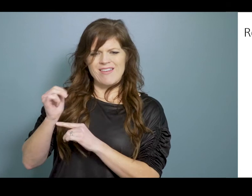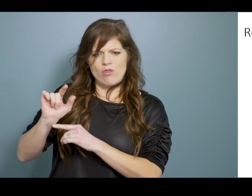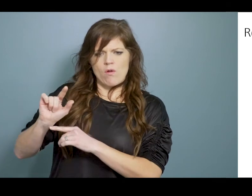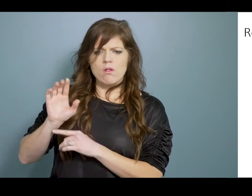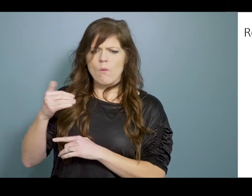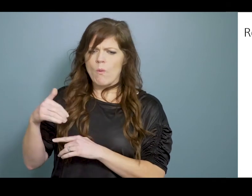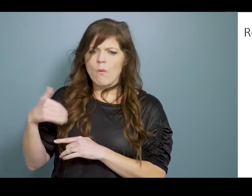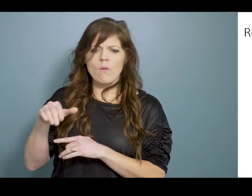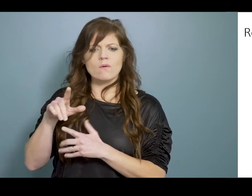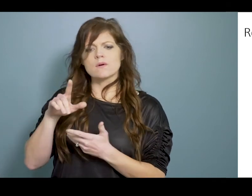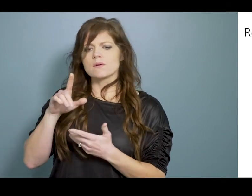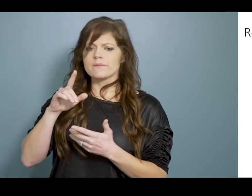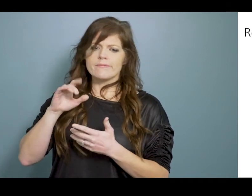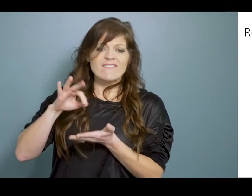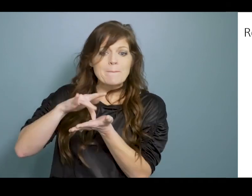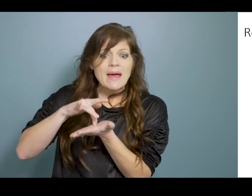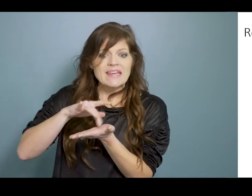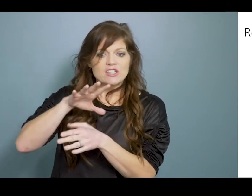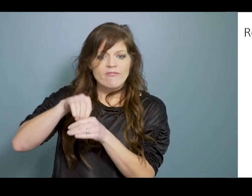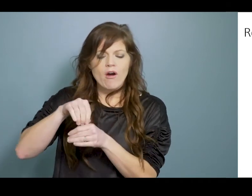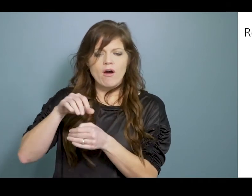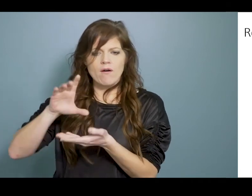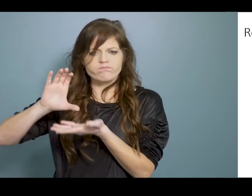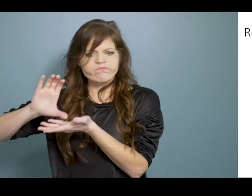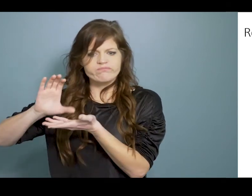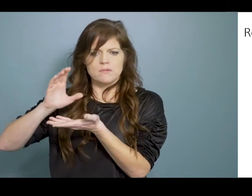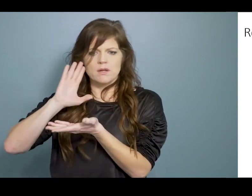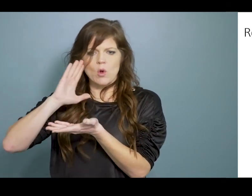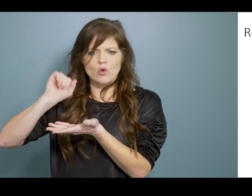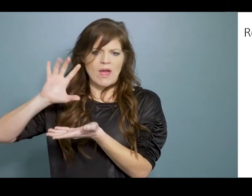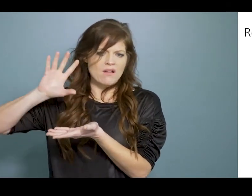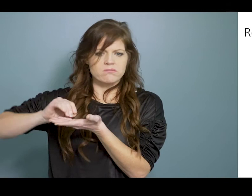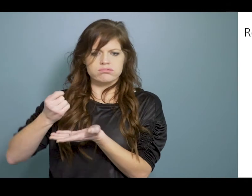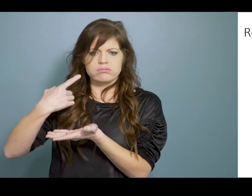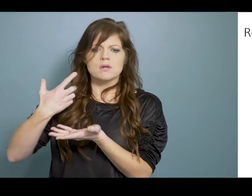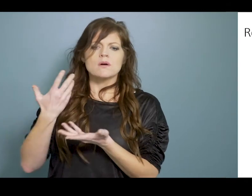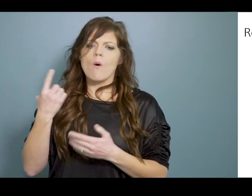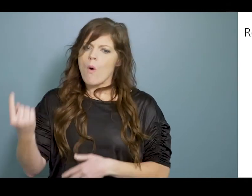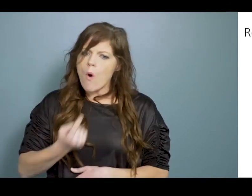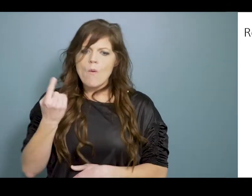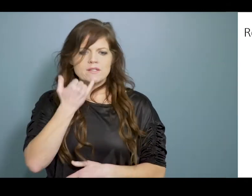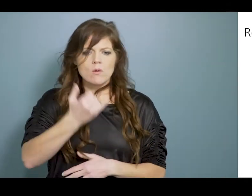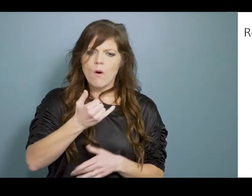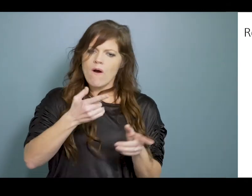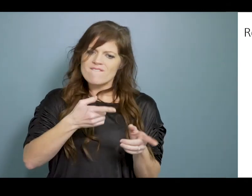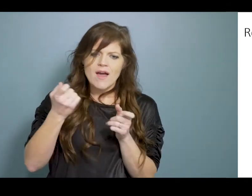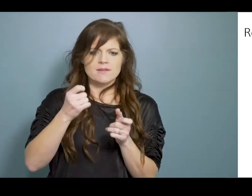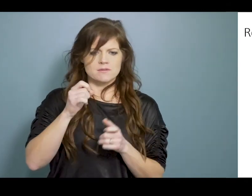are medications, if somebody's already started an attempt, always a 911 call. If